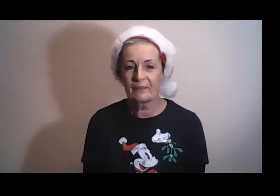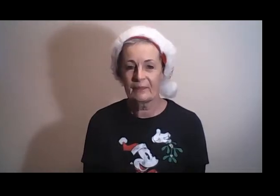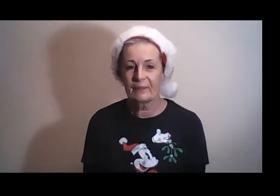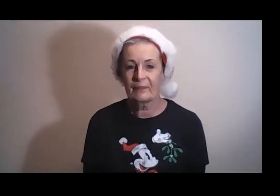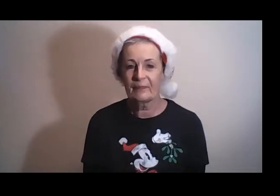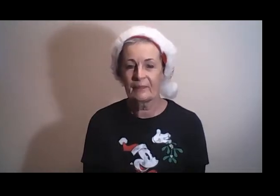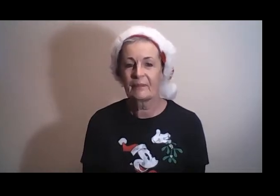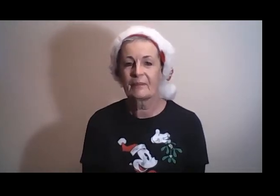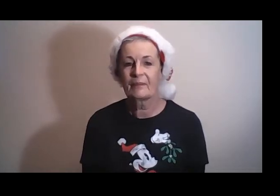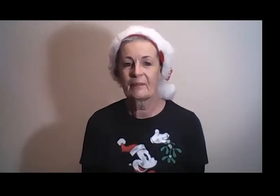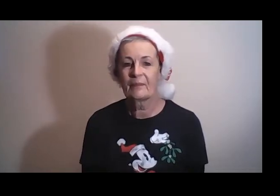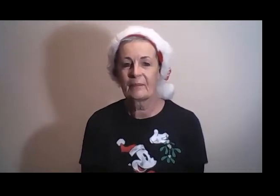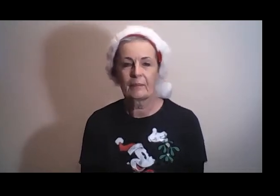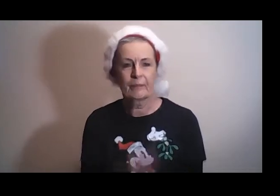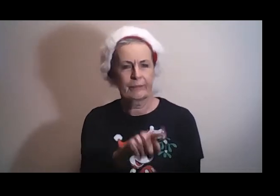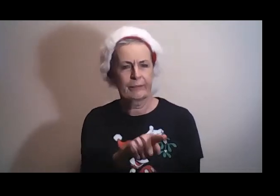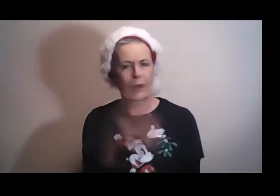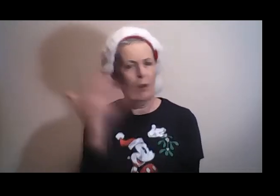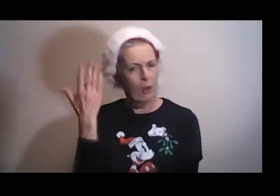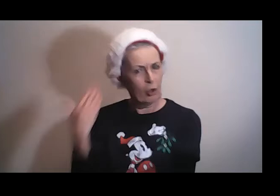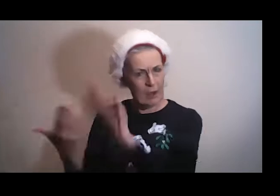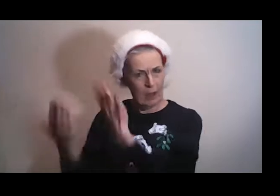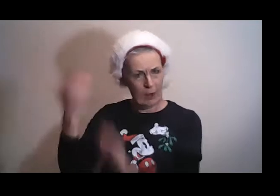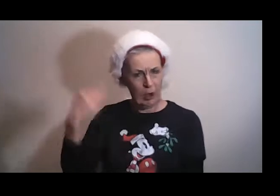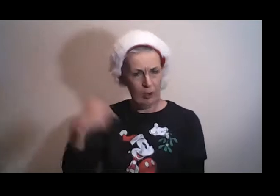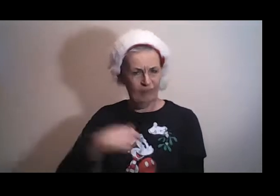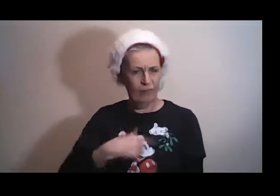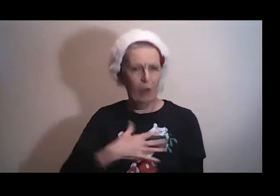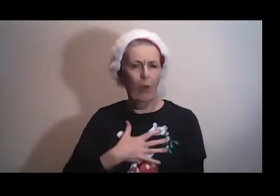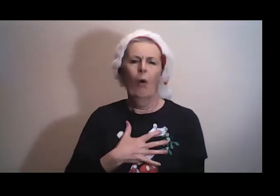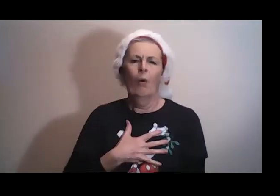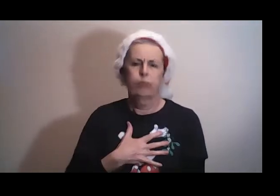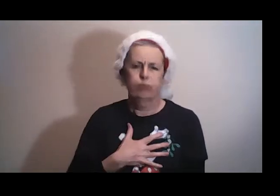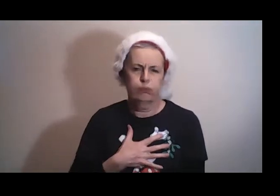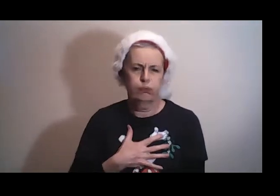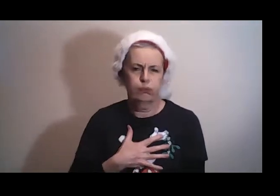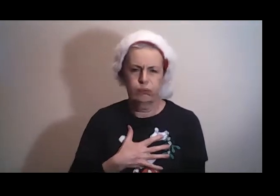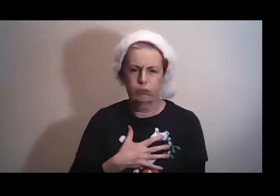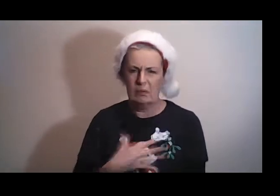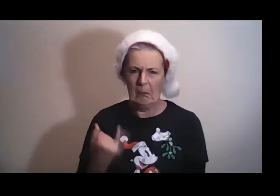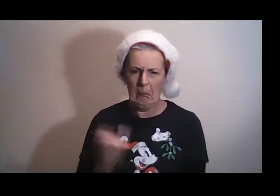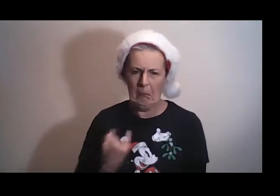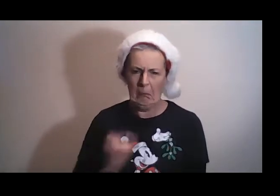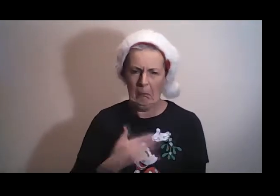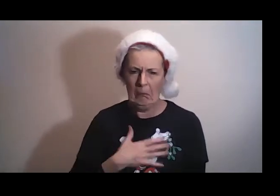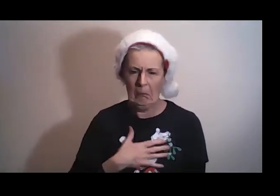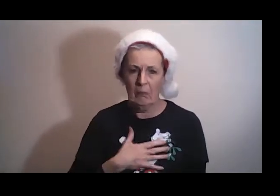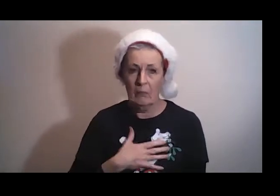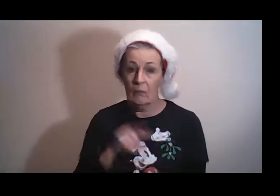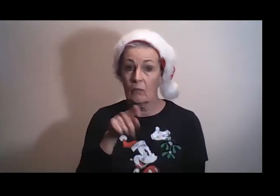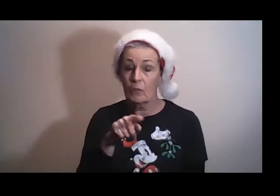When I had a bad chest some years ago and I had breathing problems, I used to do